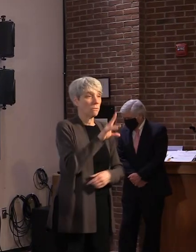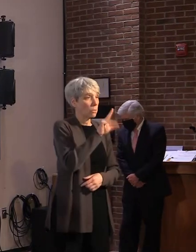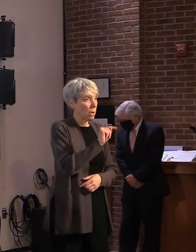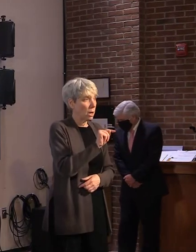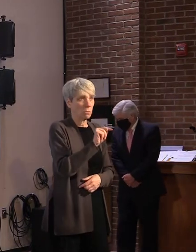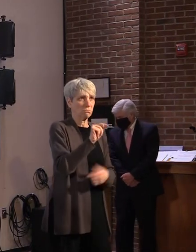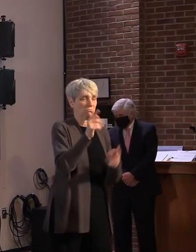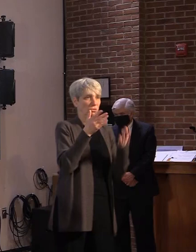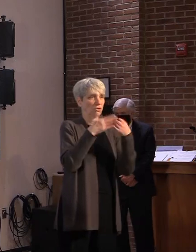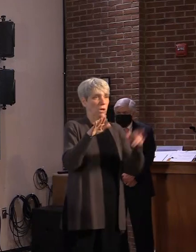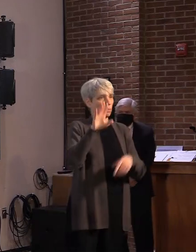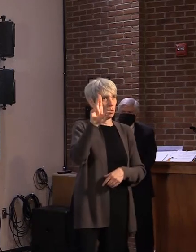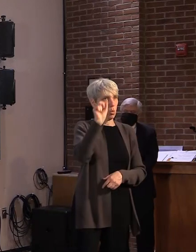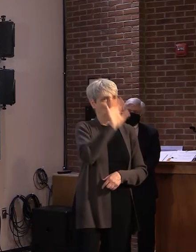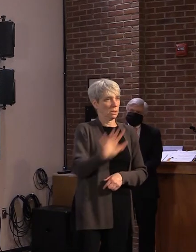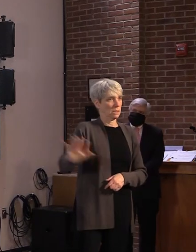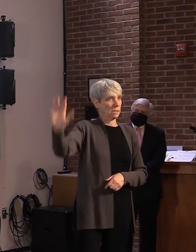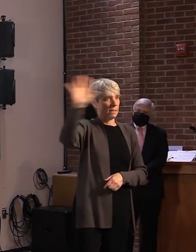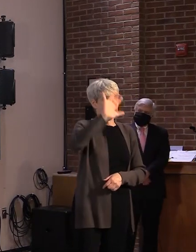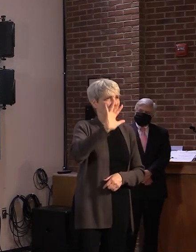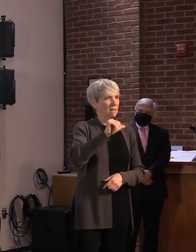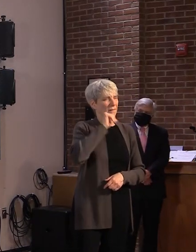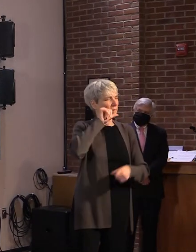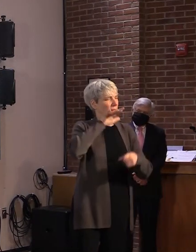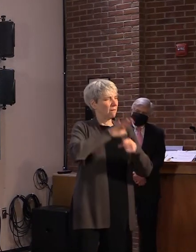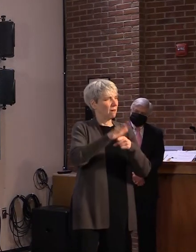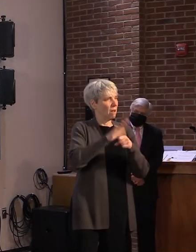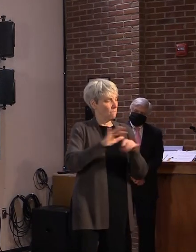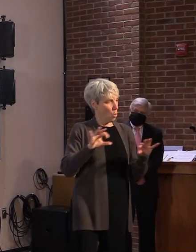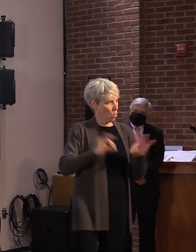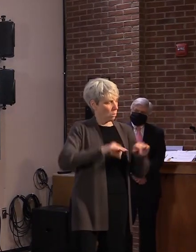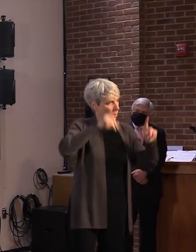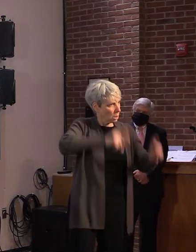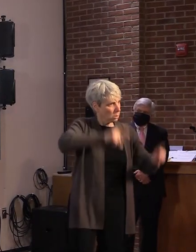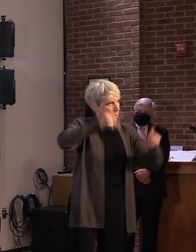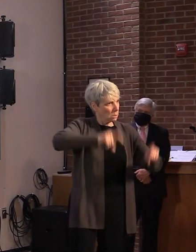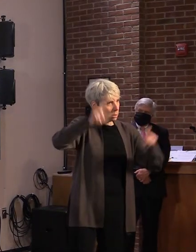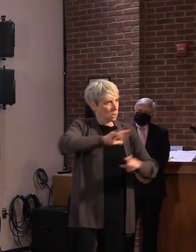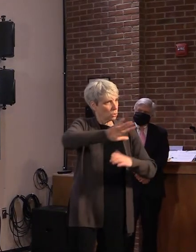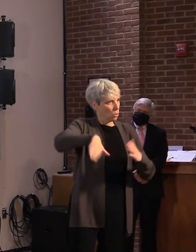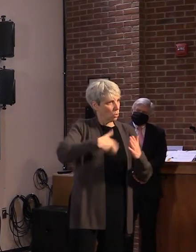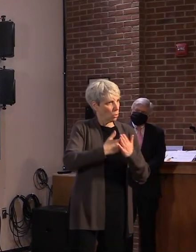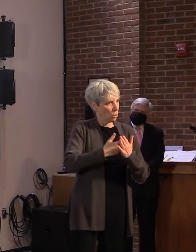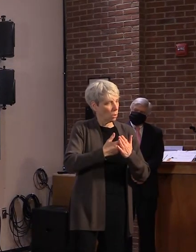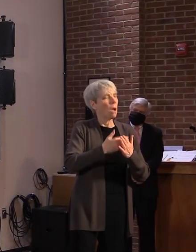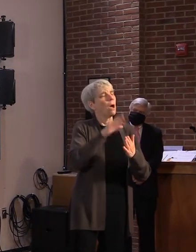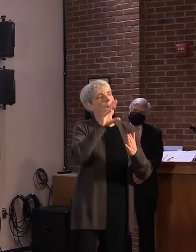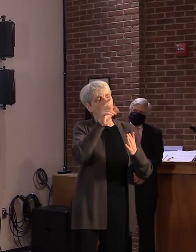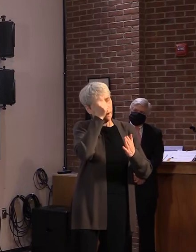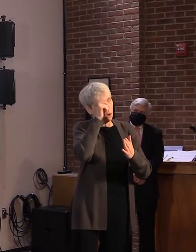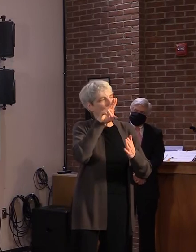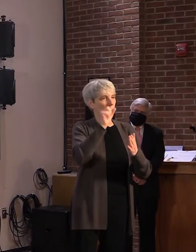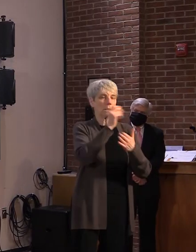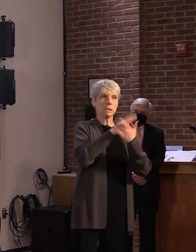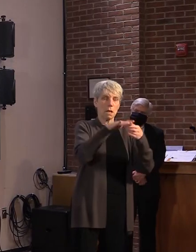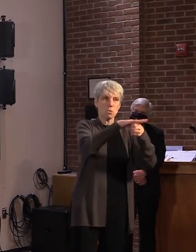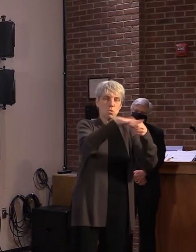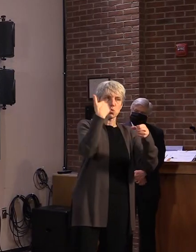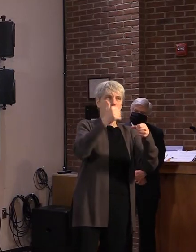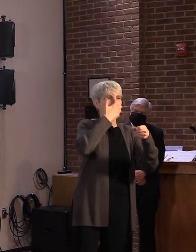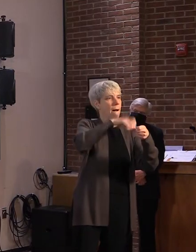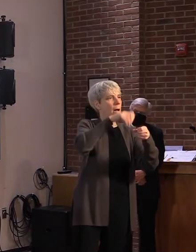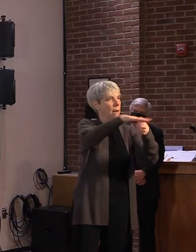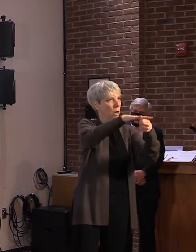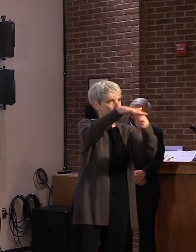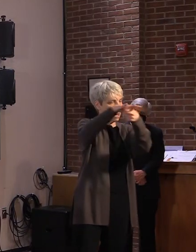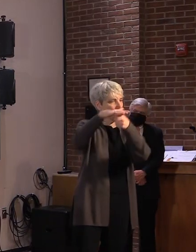US, except in select places, or in Vermont. And you can tell that by looking at our percent positivity